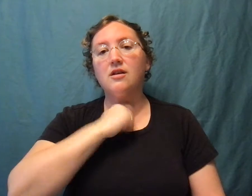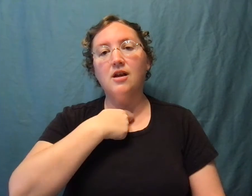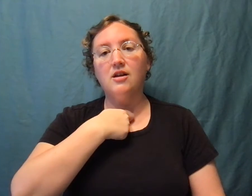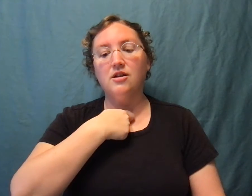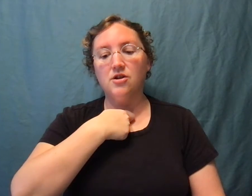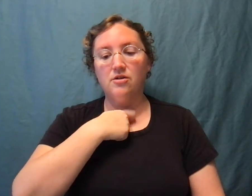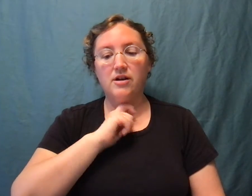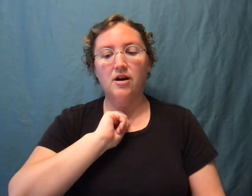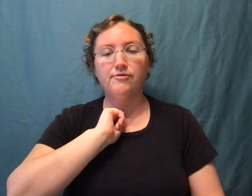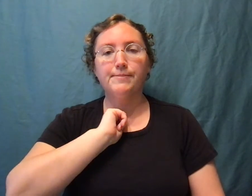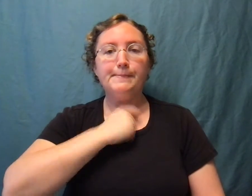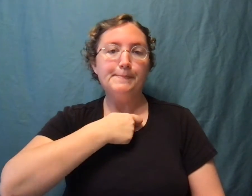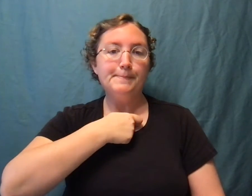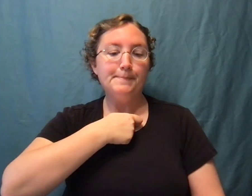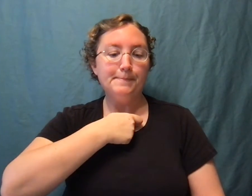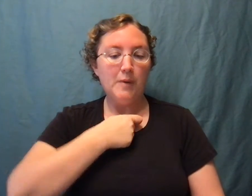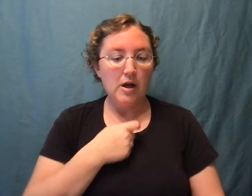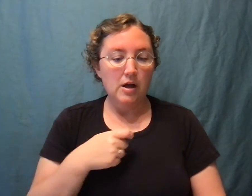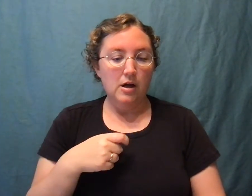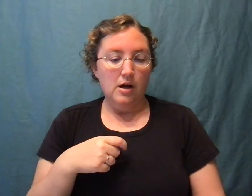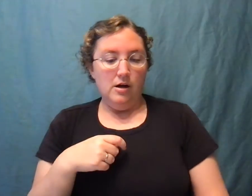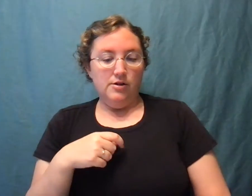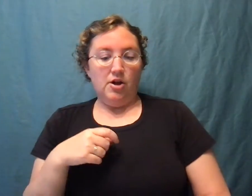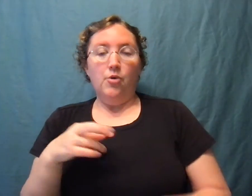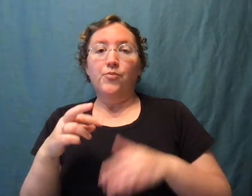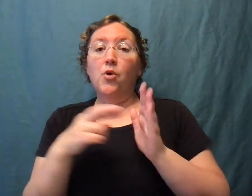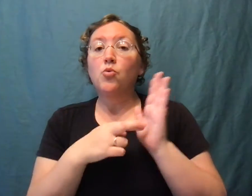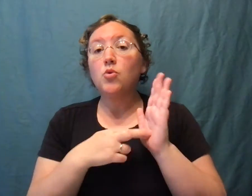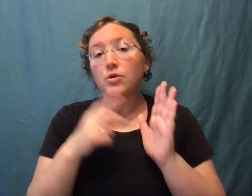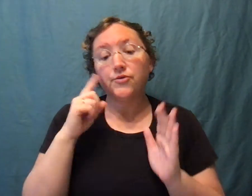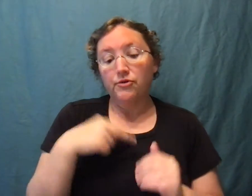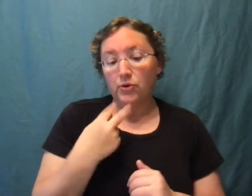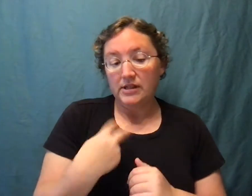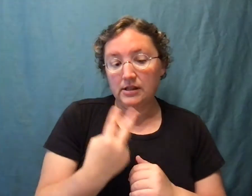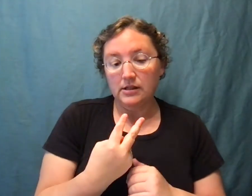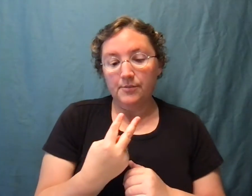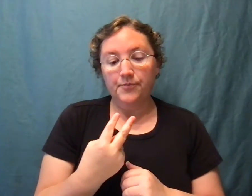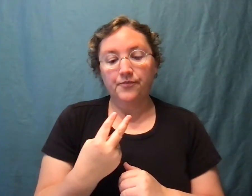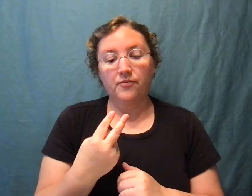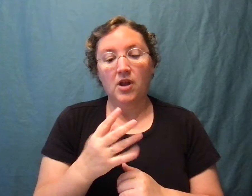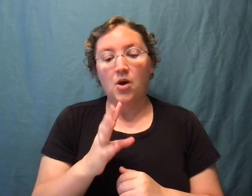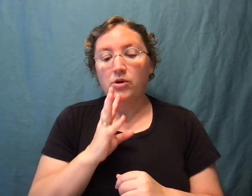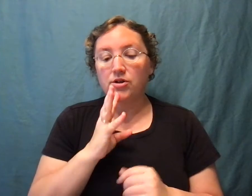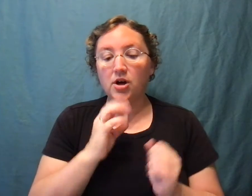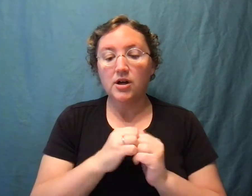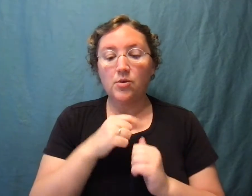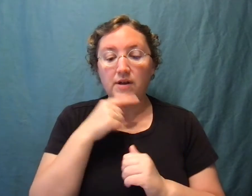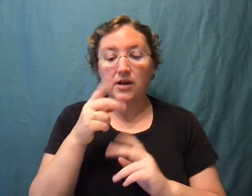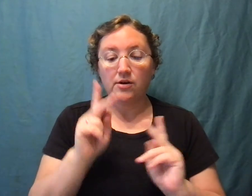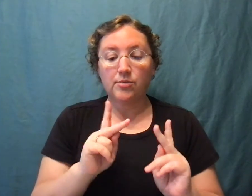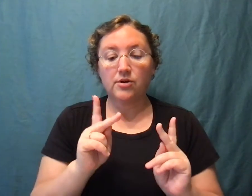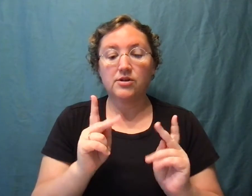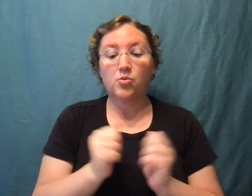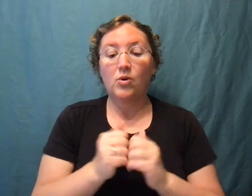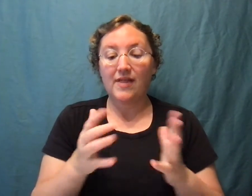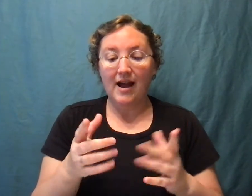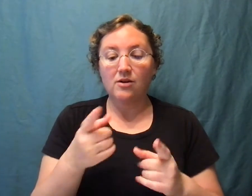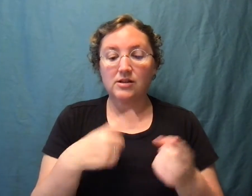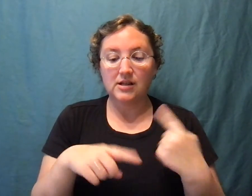and you turned it off. So, rules for voices. When you're talking with a hearing person without